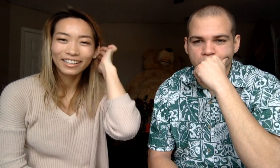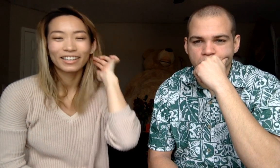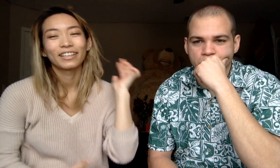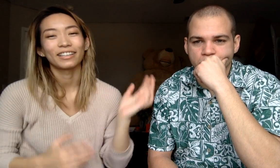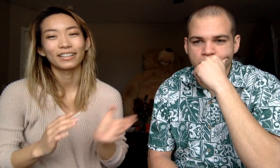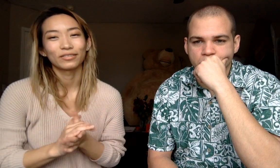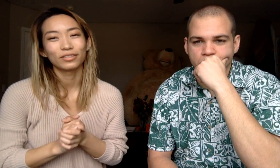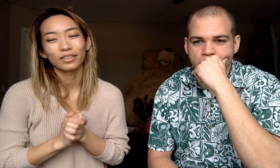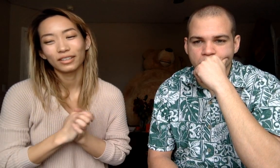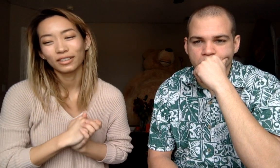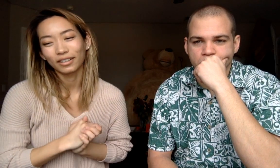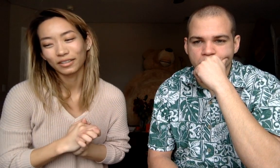Yeah, but